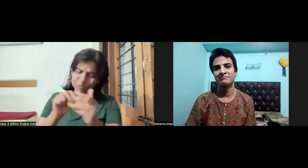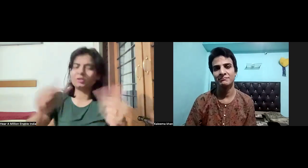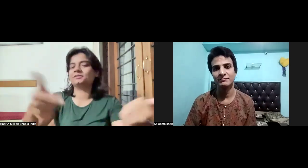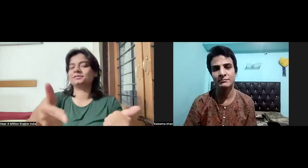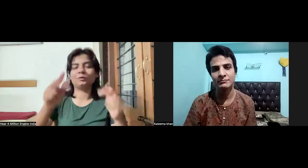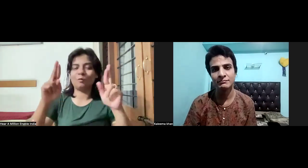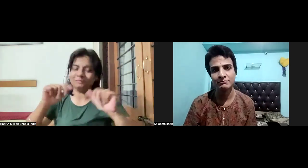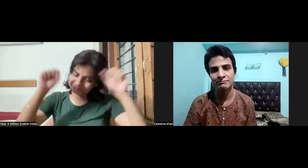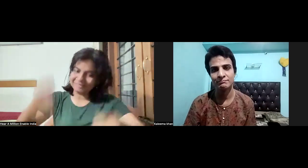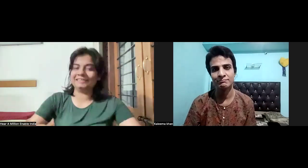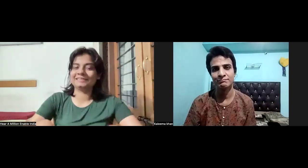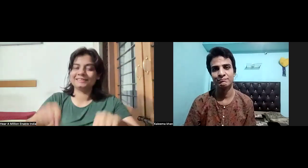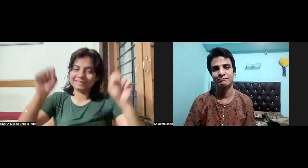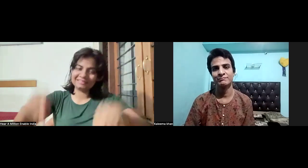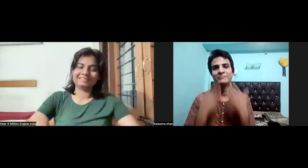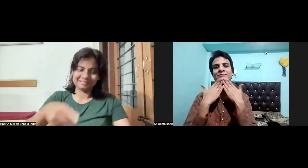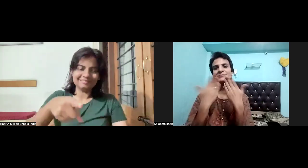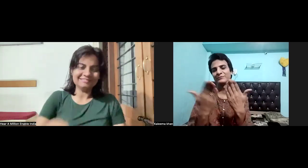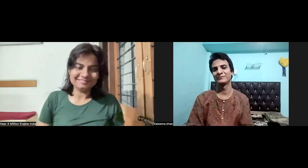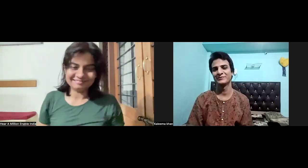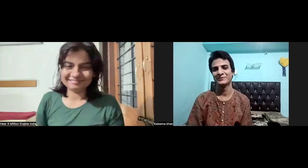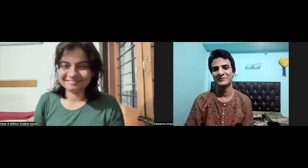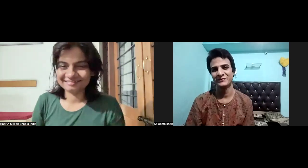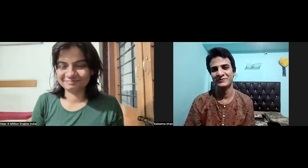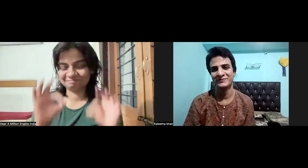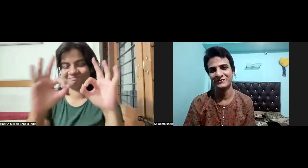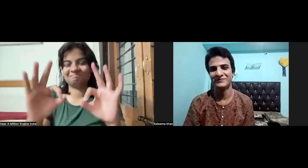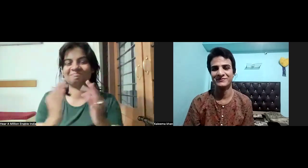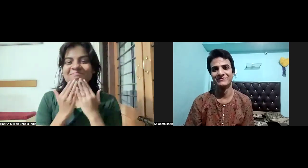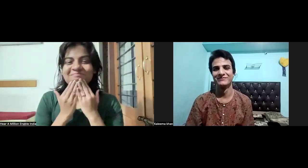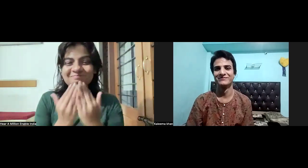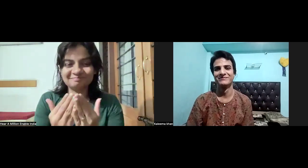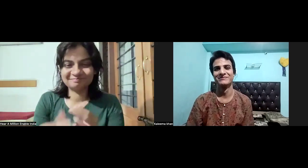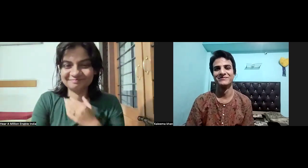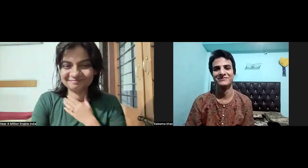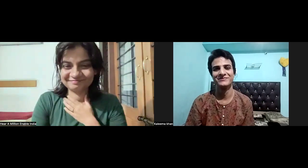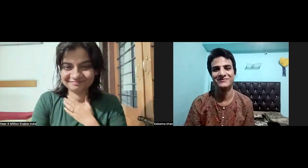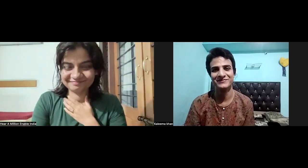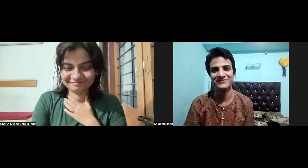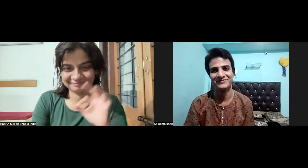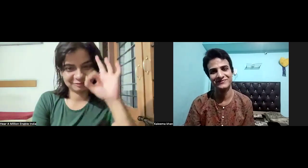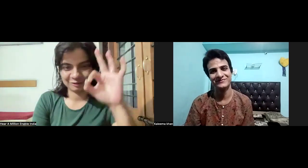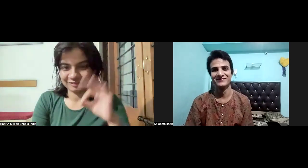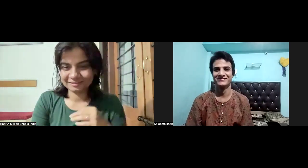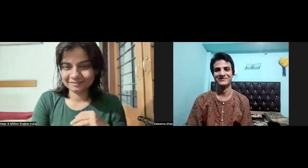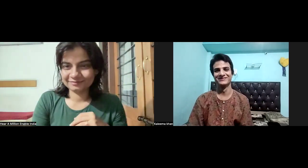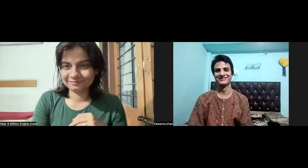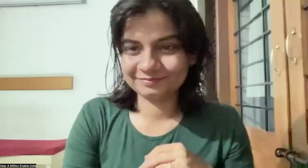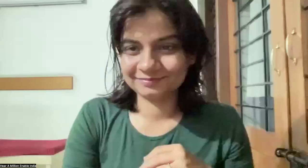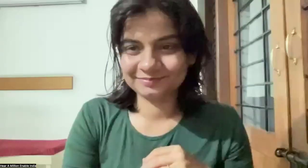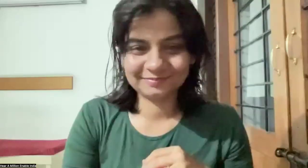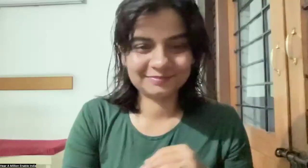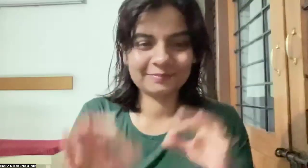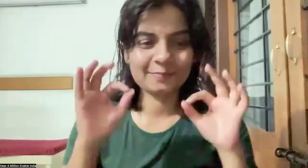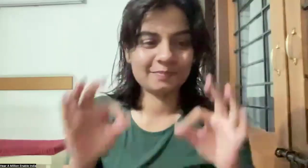over it. Charu here, I know that you will absolutely get it. That there is no hoping here. You will definitely